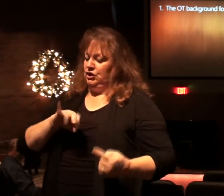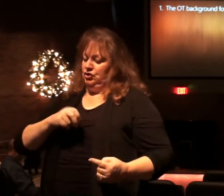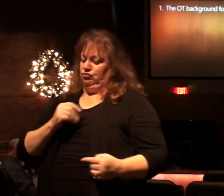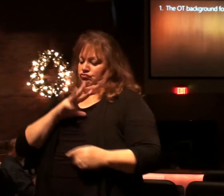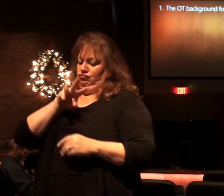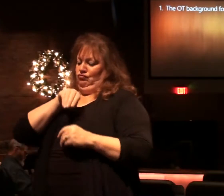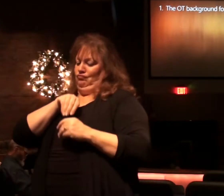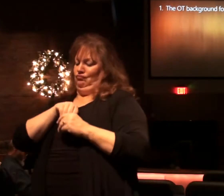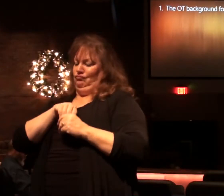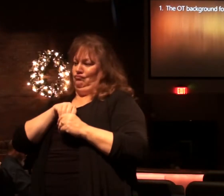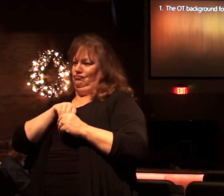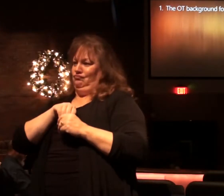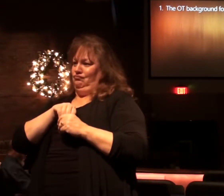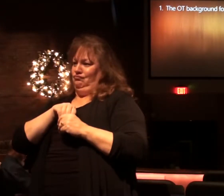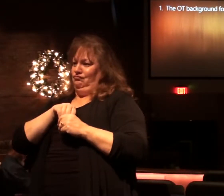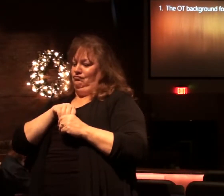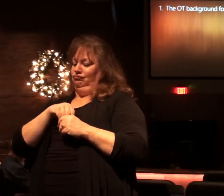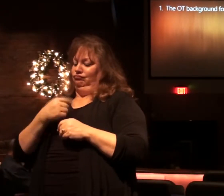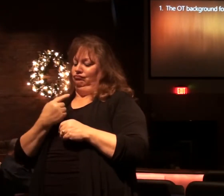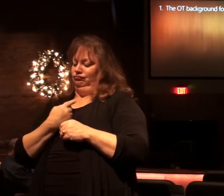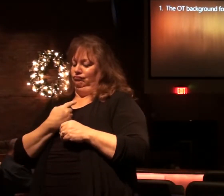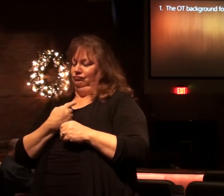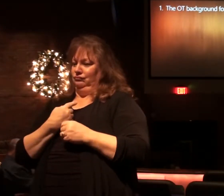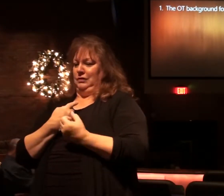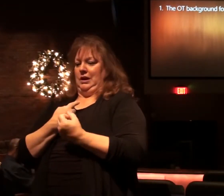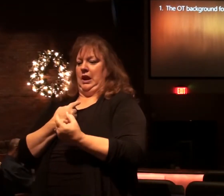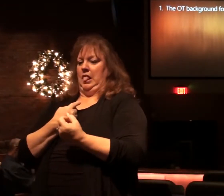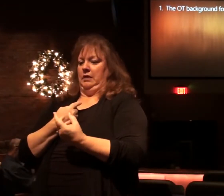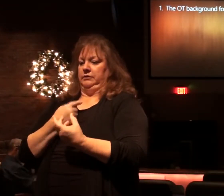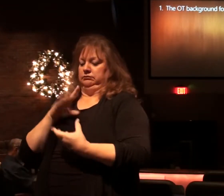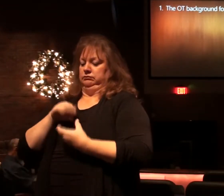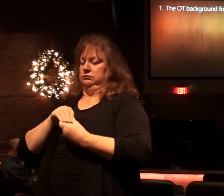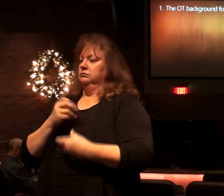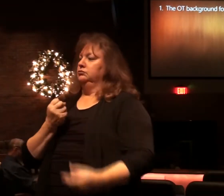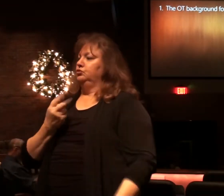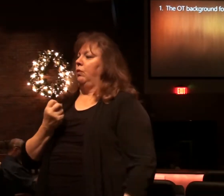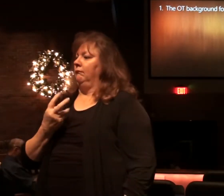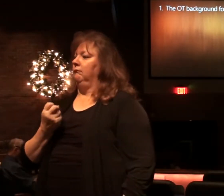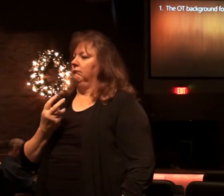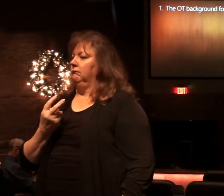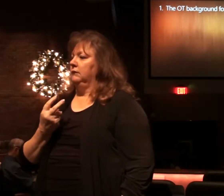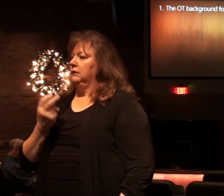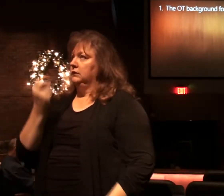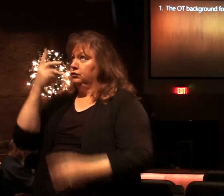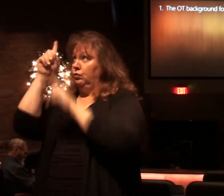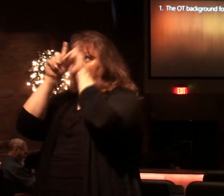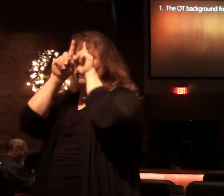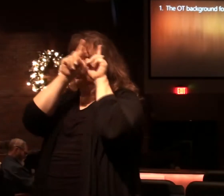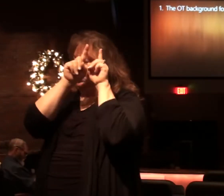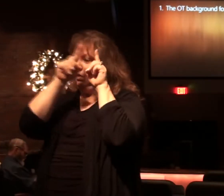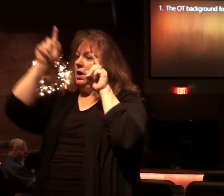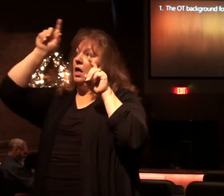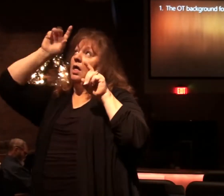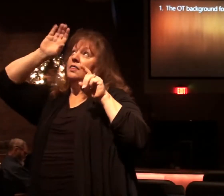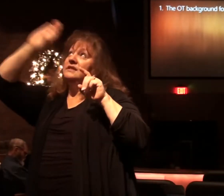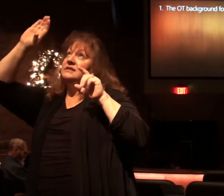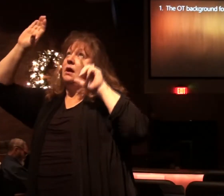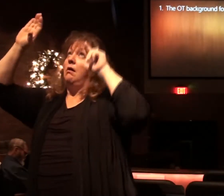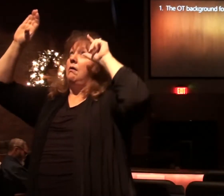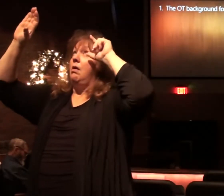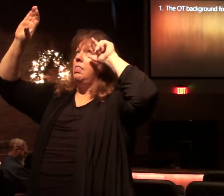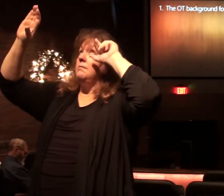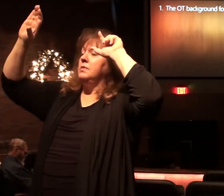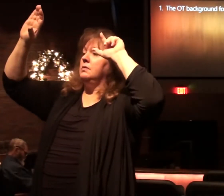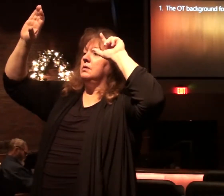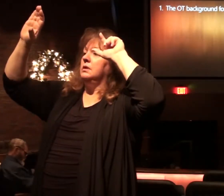here distinguishes himself from his brothers. So there are 11, the sun, the moon, the 11 stars were bowing down to